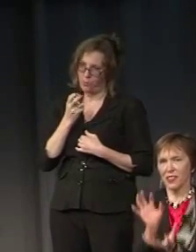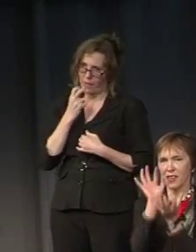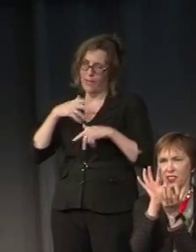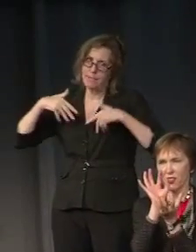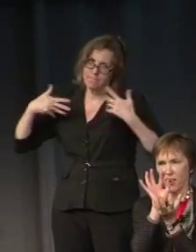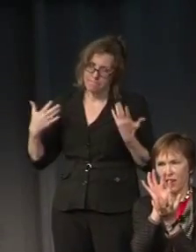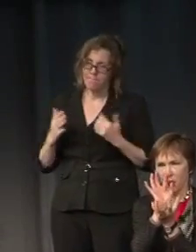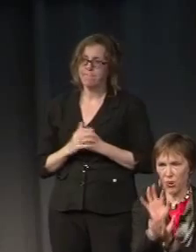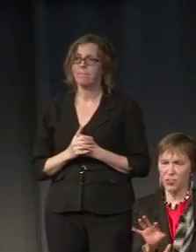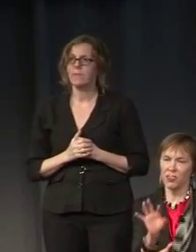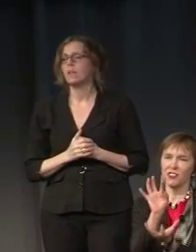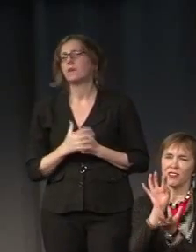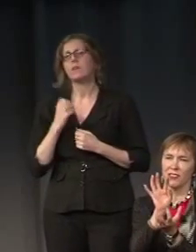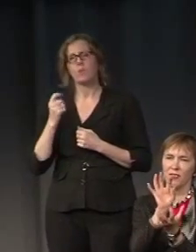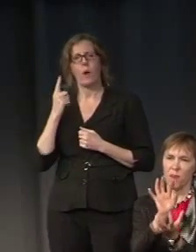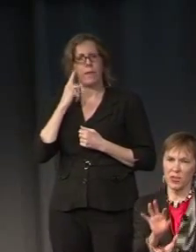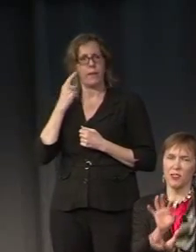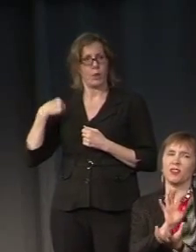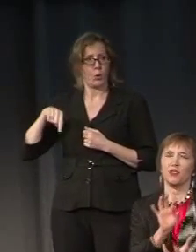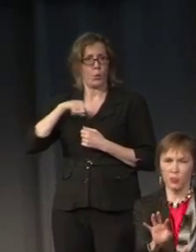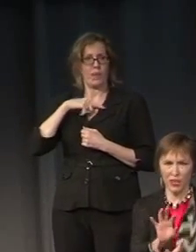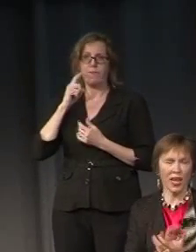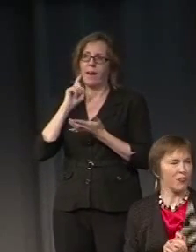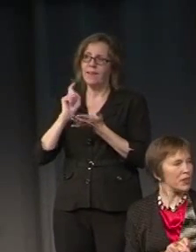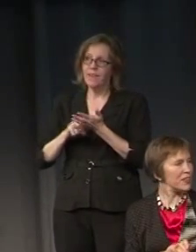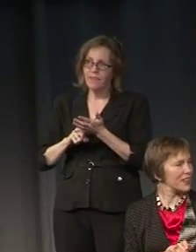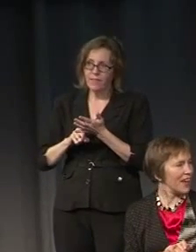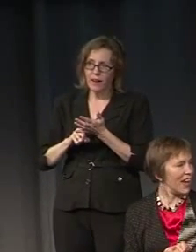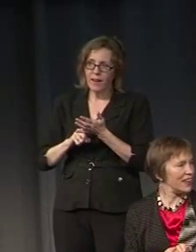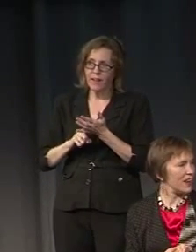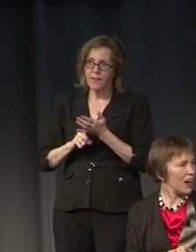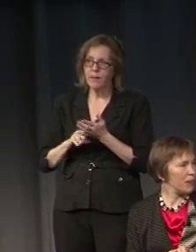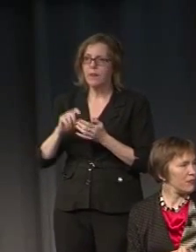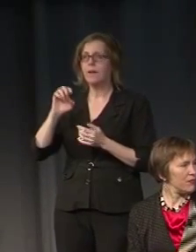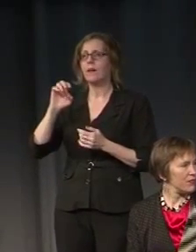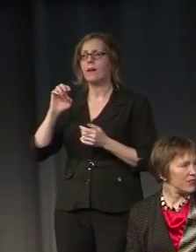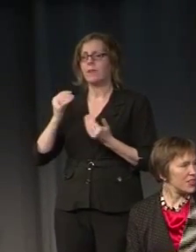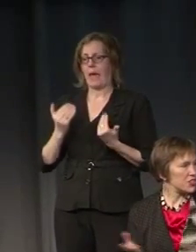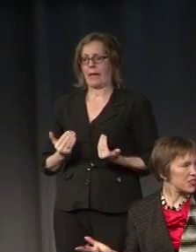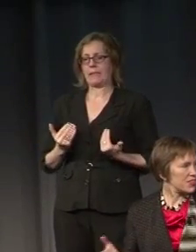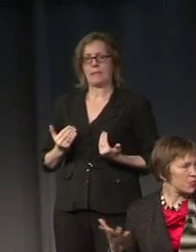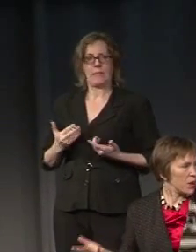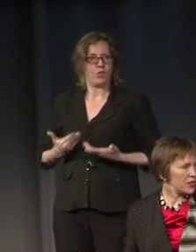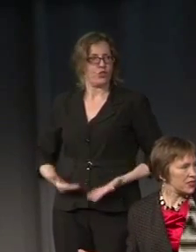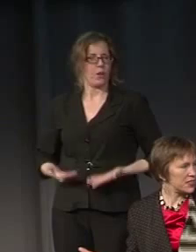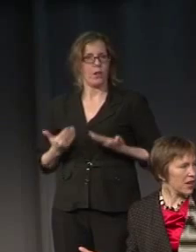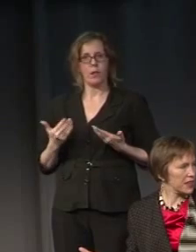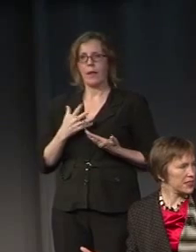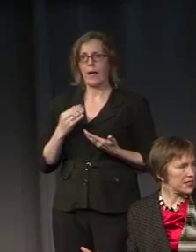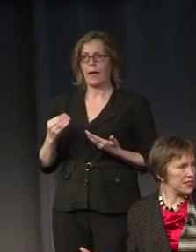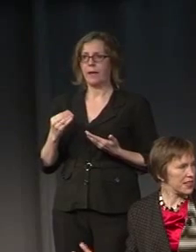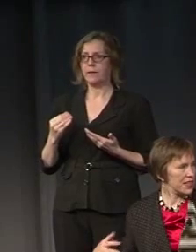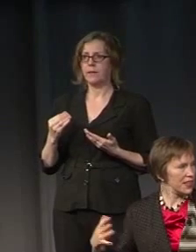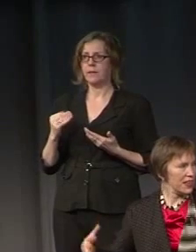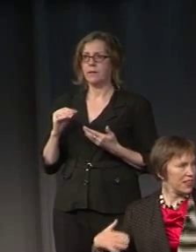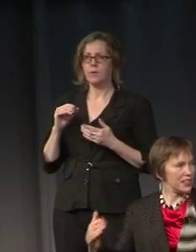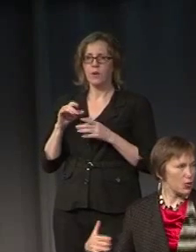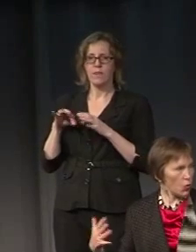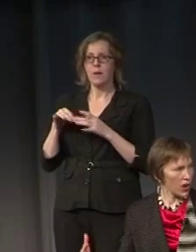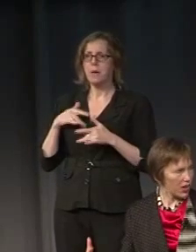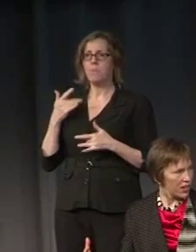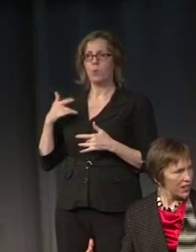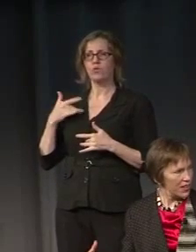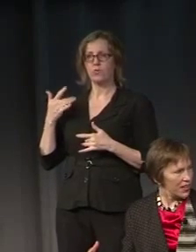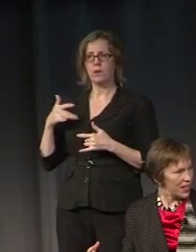the existential and emotional mystery that we began with, and it's just tremendously exciting to see